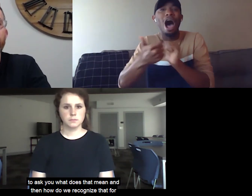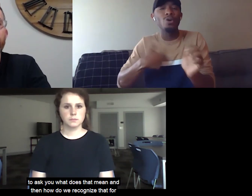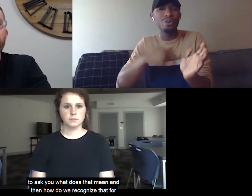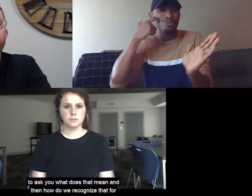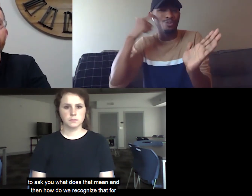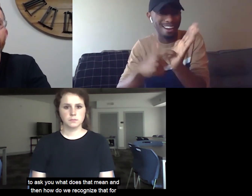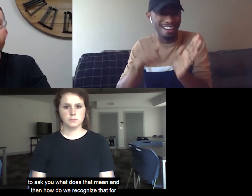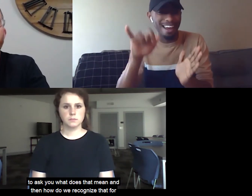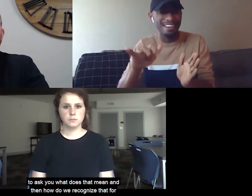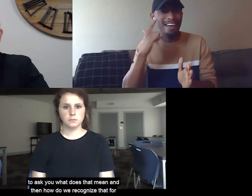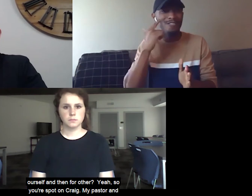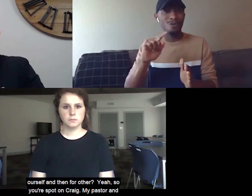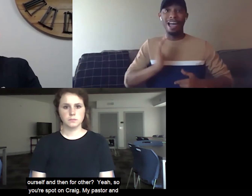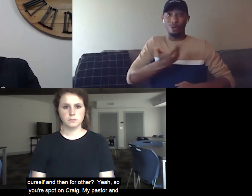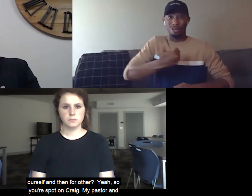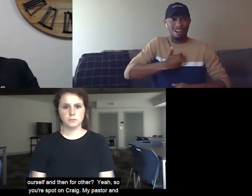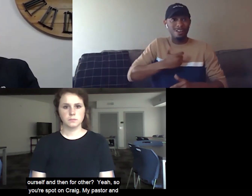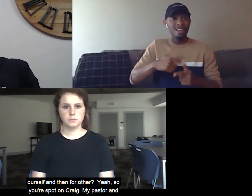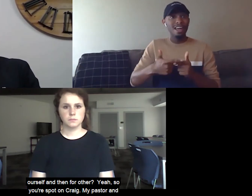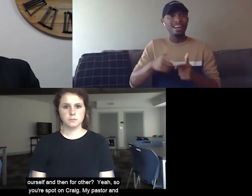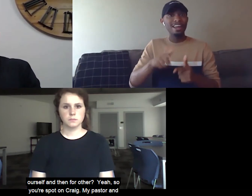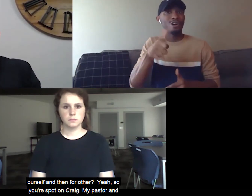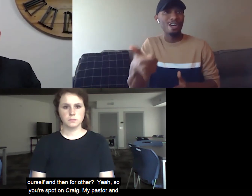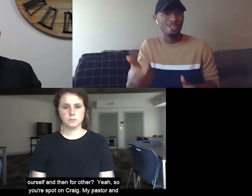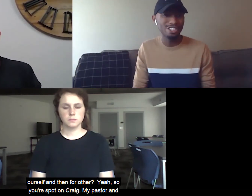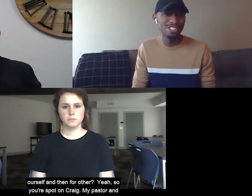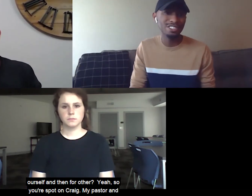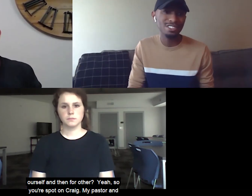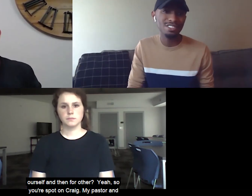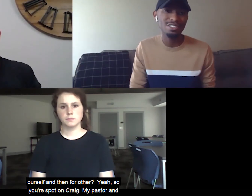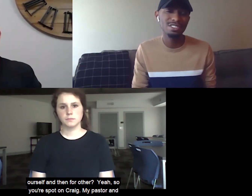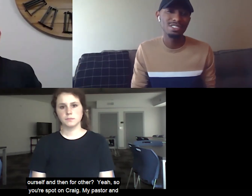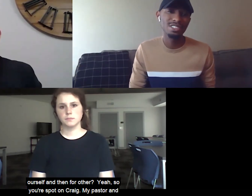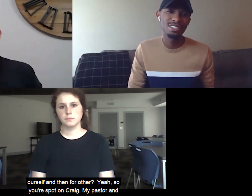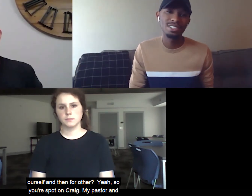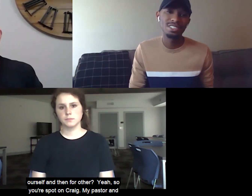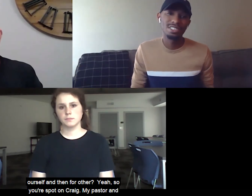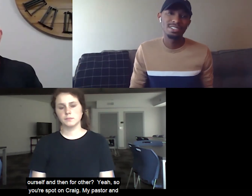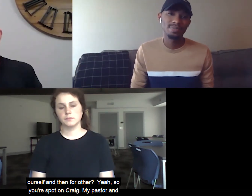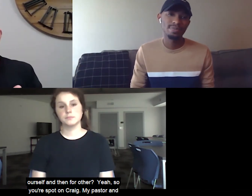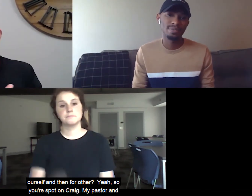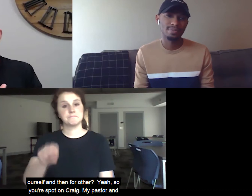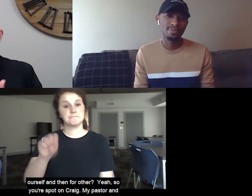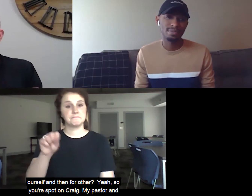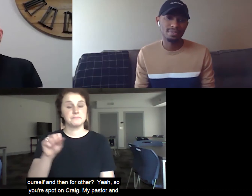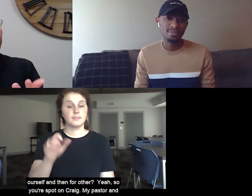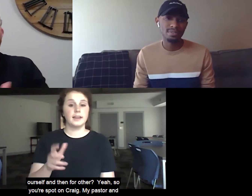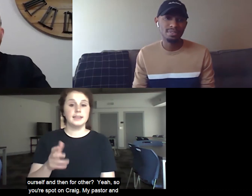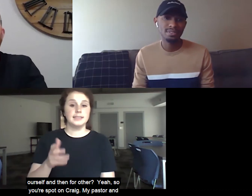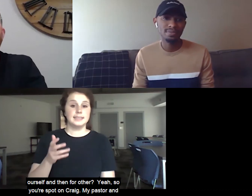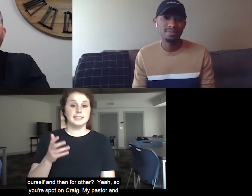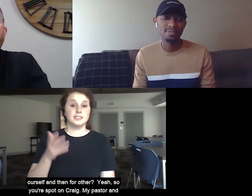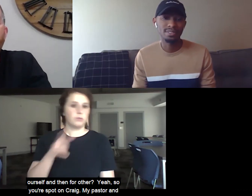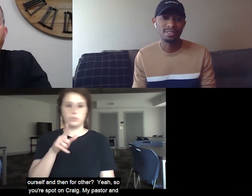And then how do we recognize that for ourselves and then for others? Yeah. So you're spot